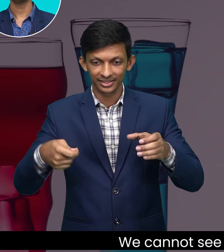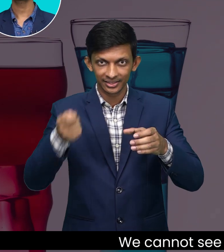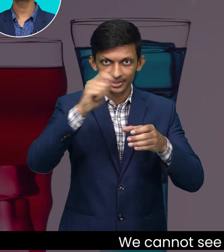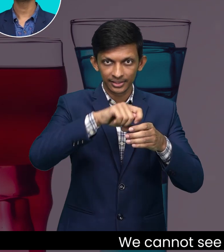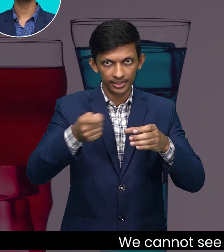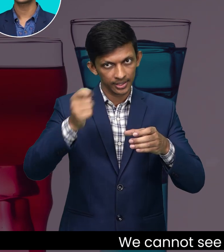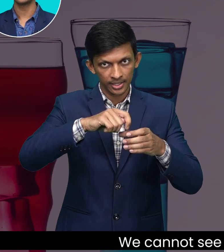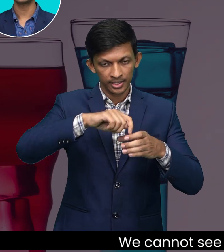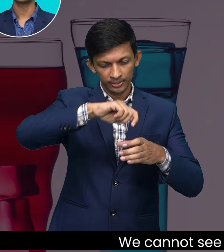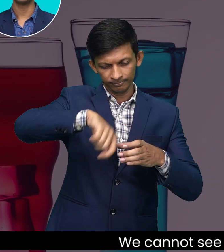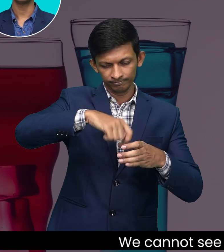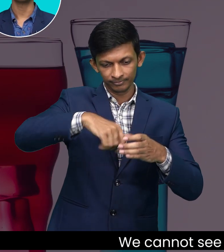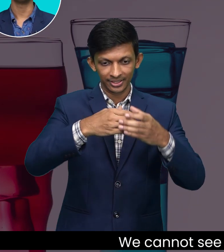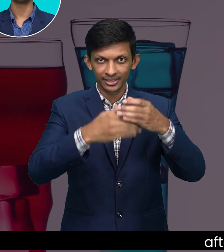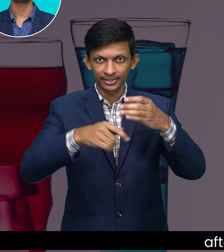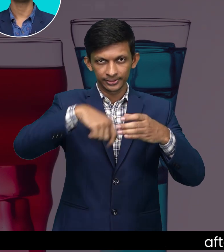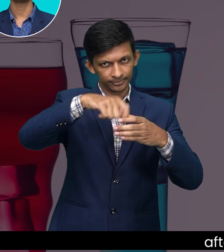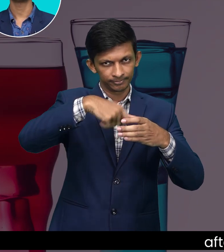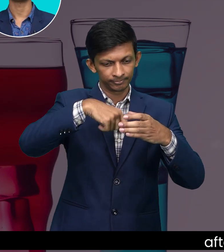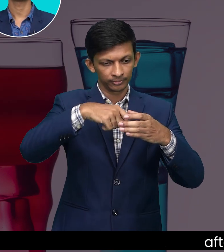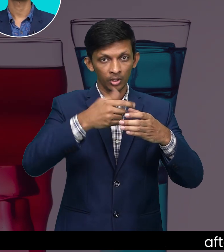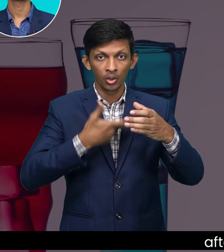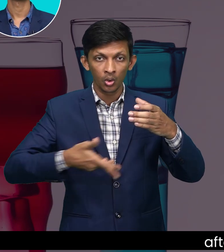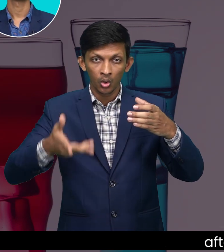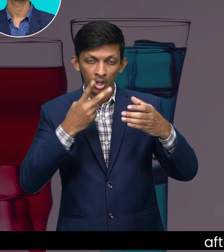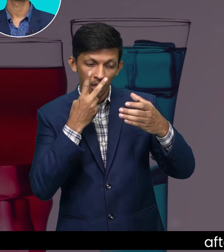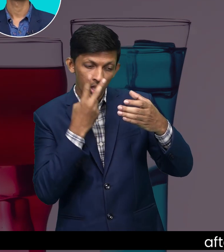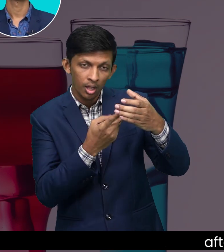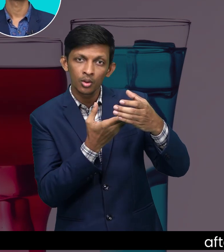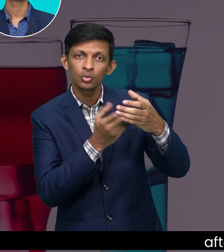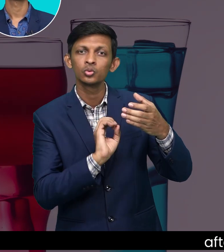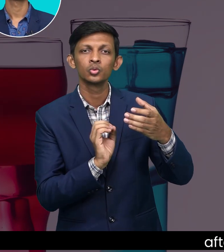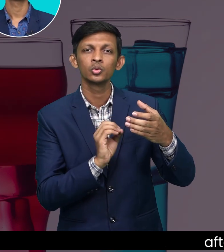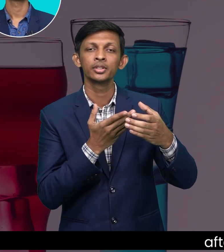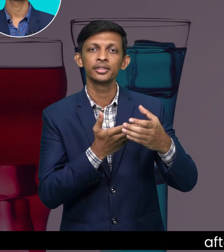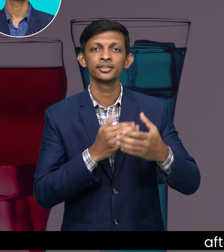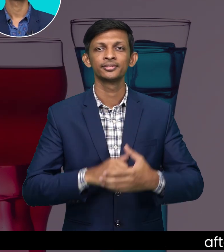We cannot see any salt in the beaker after stirring.